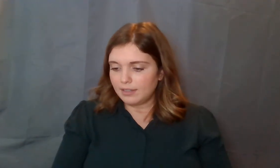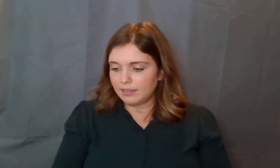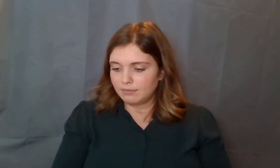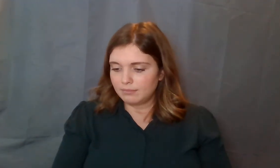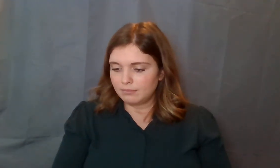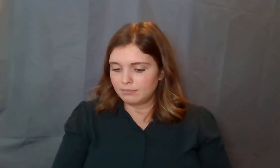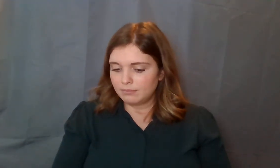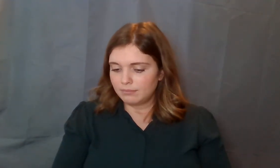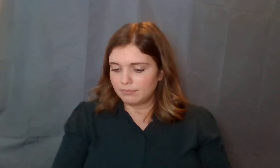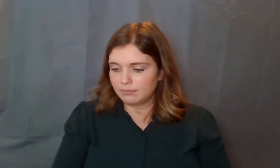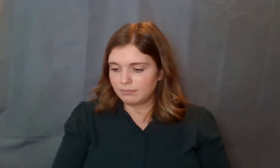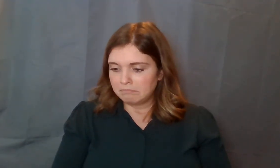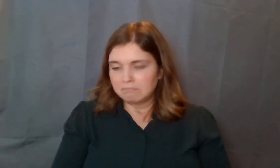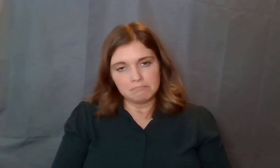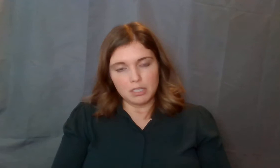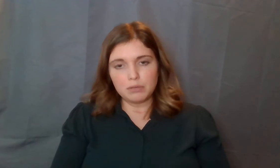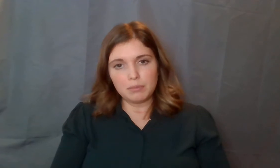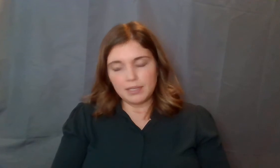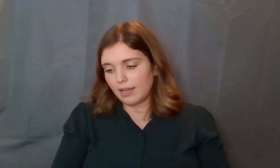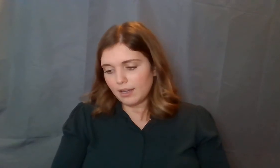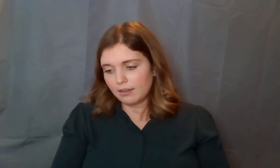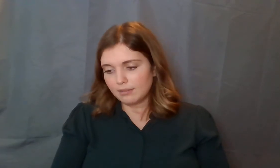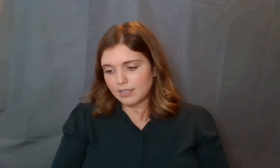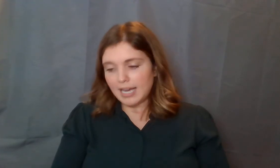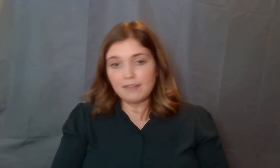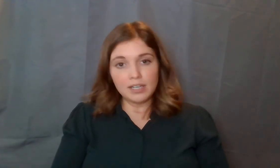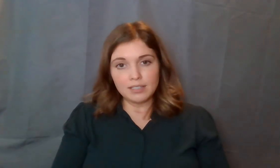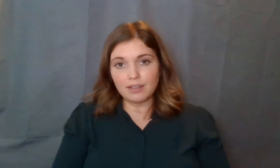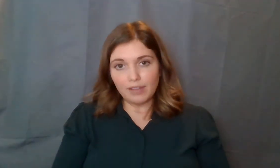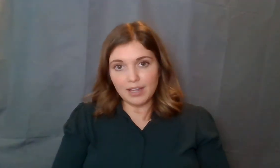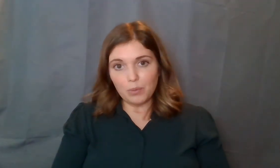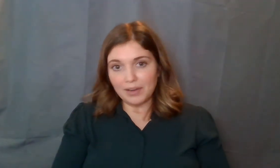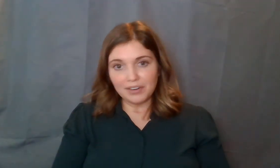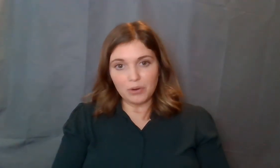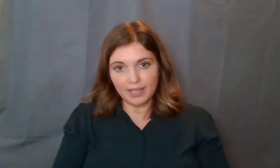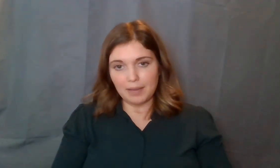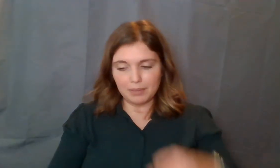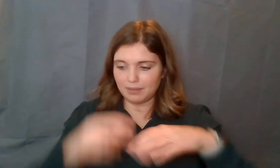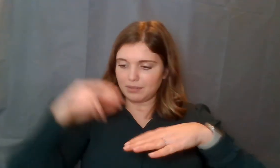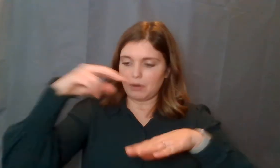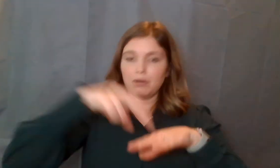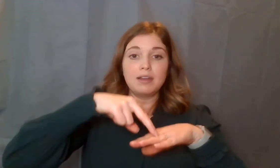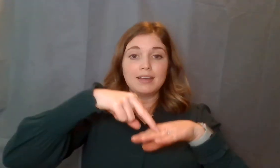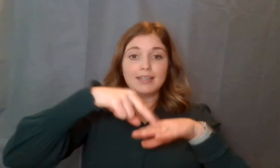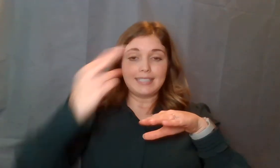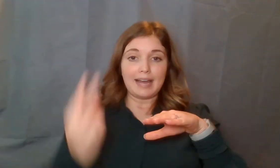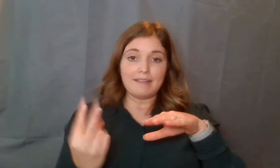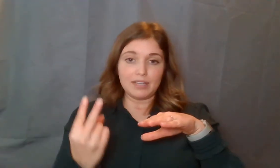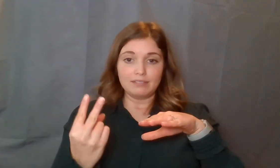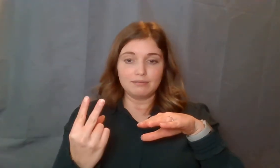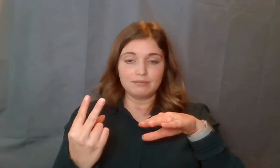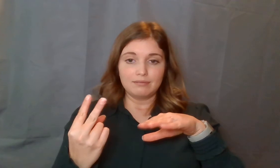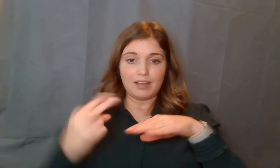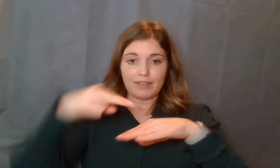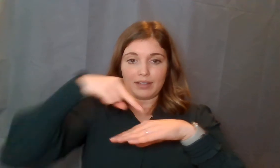in. This would be like diving into the lake while you're going camping. So dive in. I've got like a